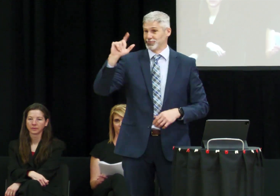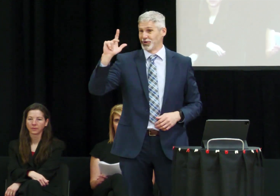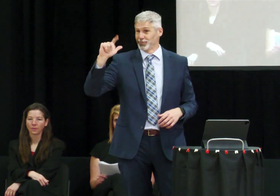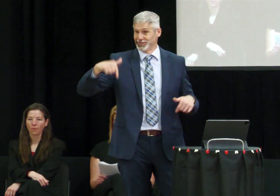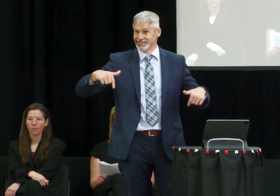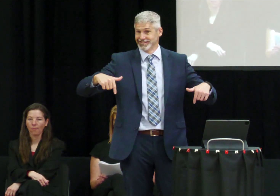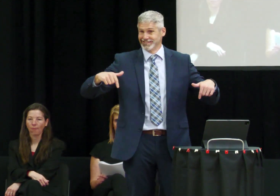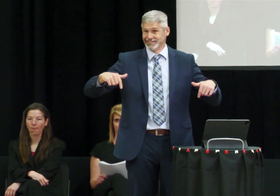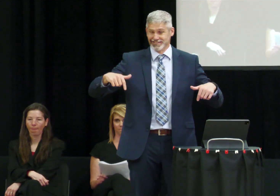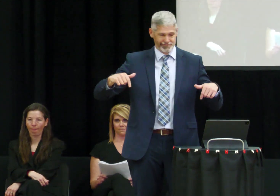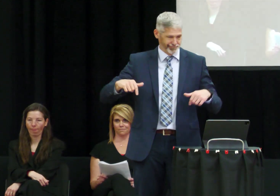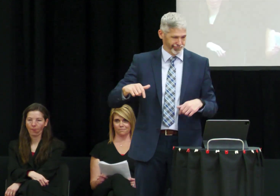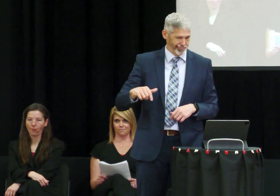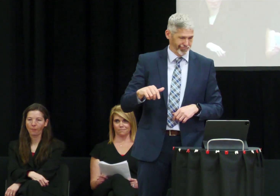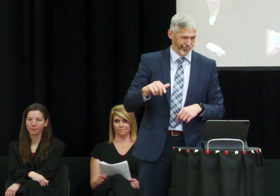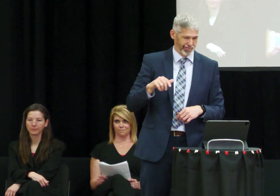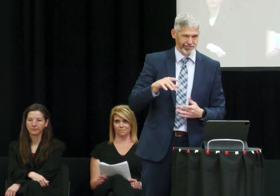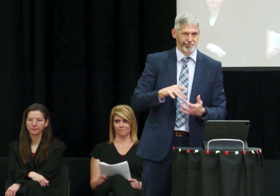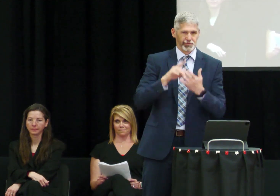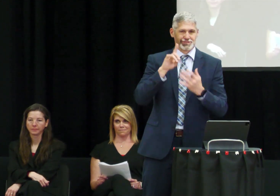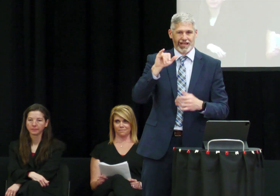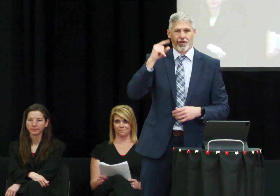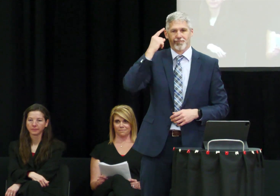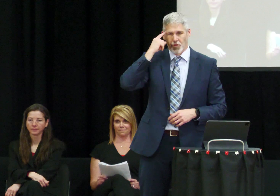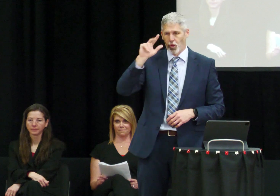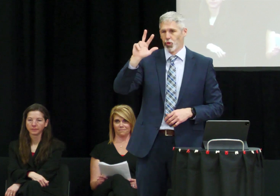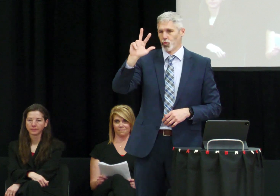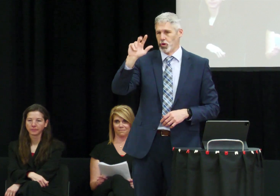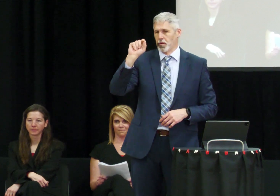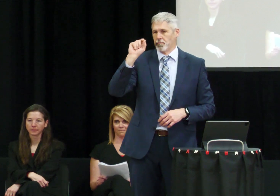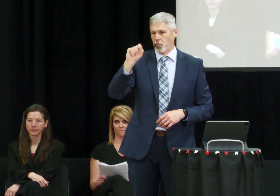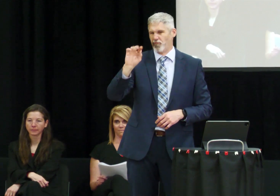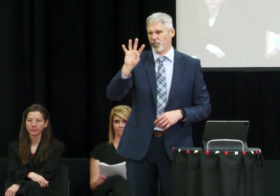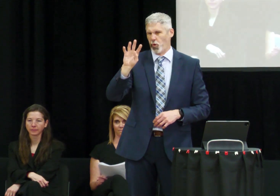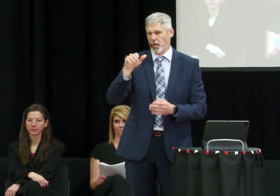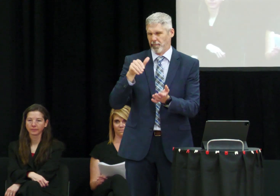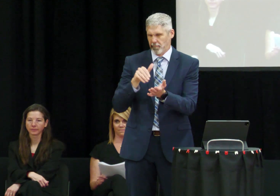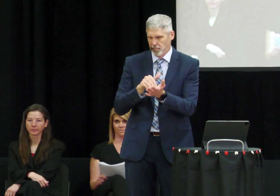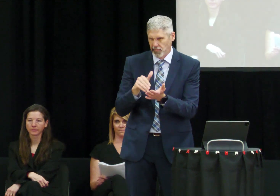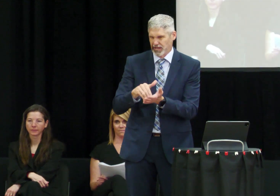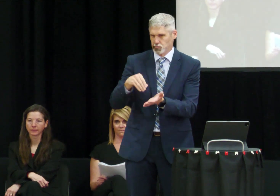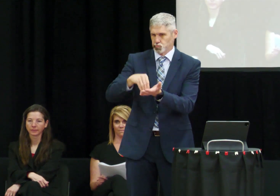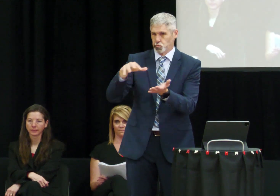Graduation in 2023 is a special day for